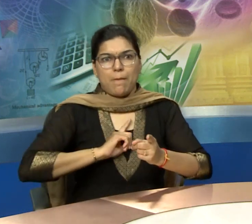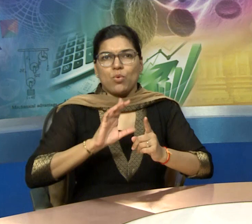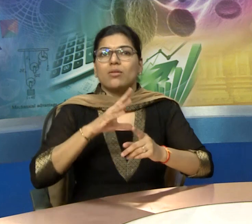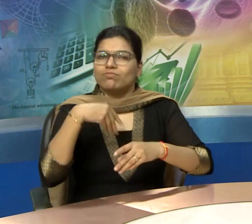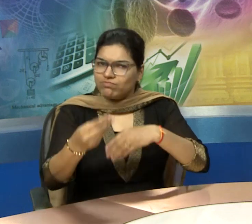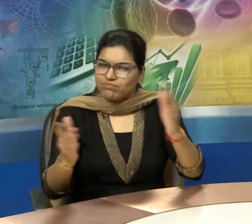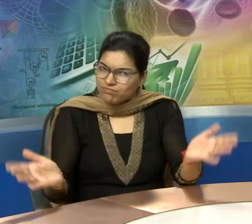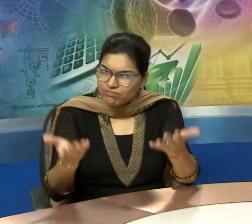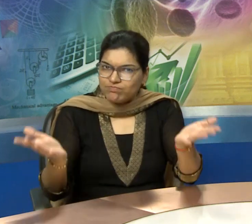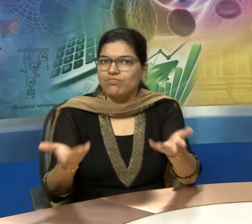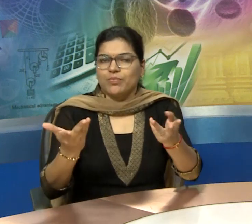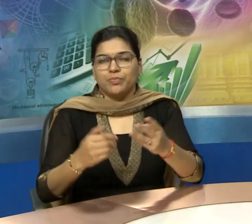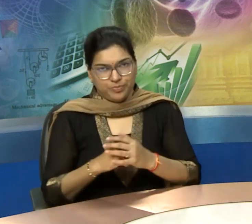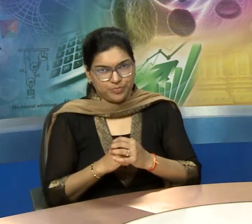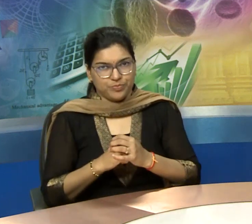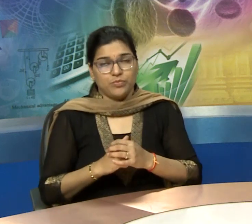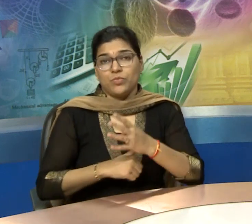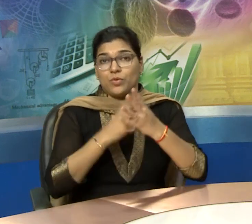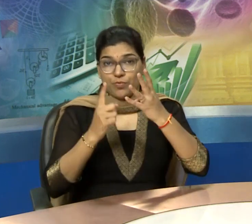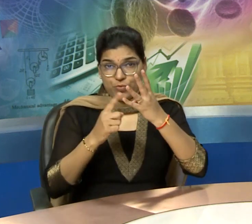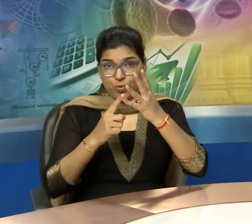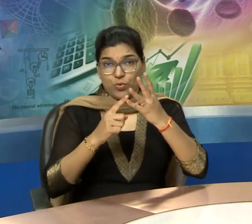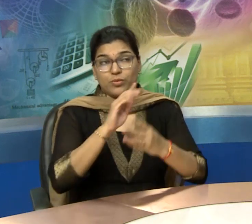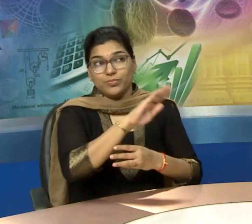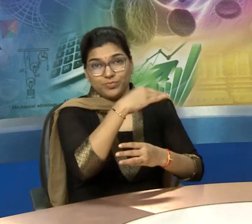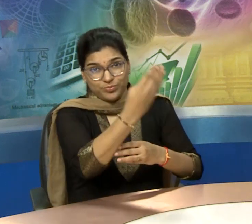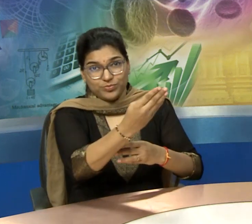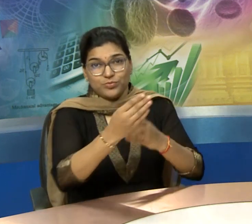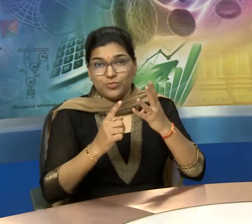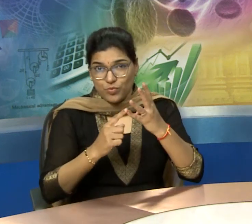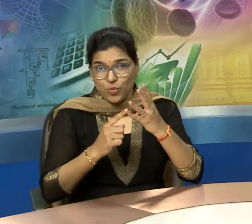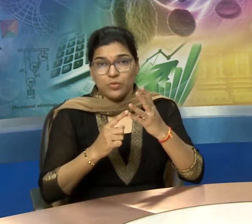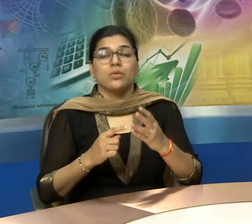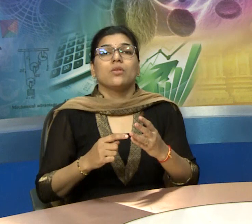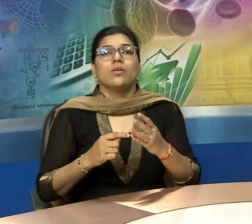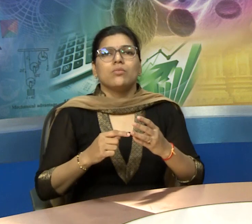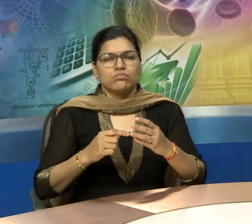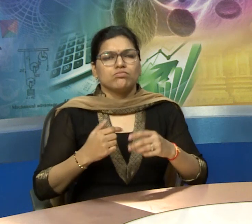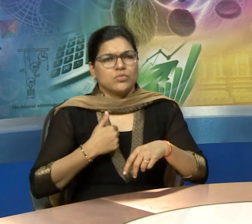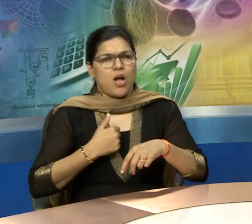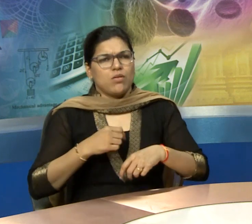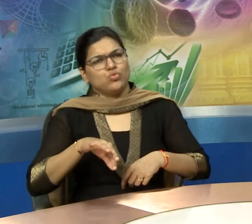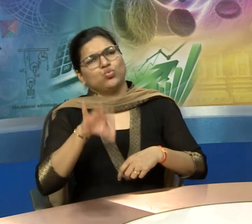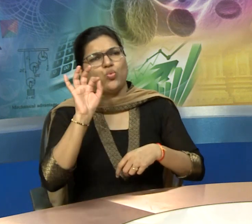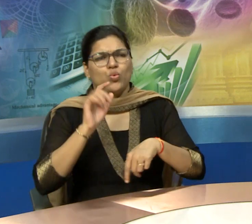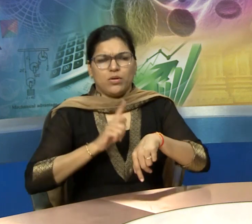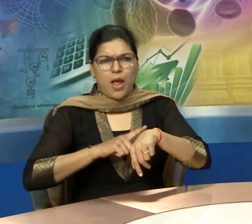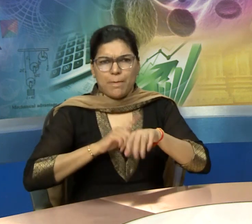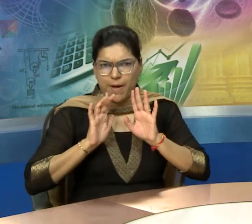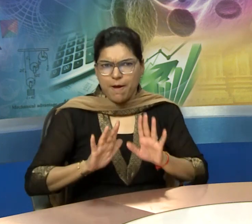is promotion of culture. And the fourth function of library is